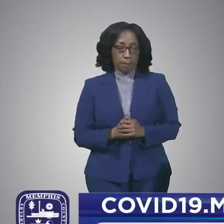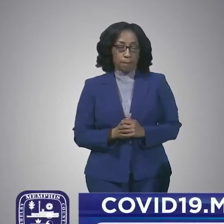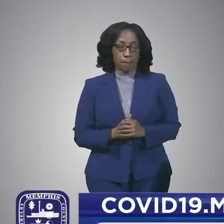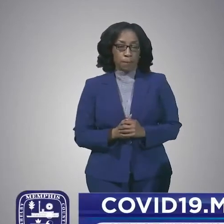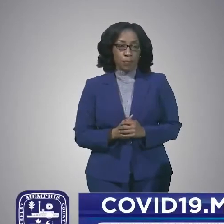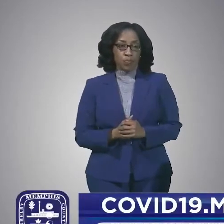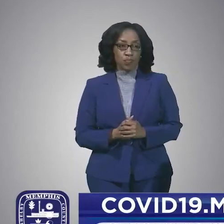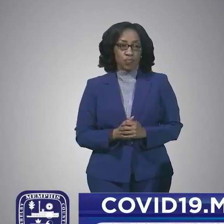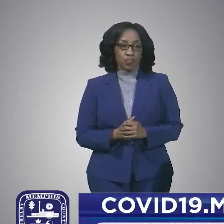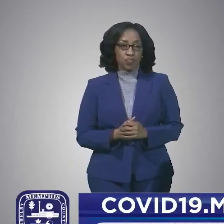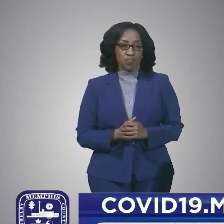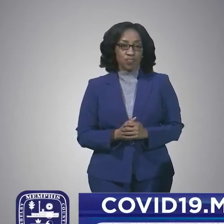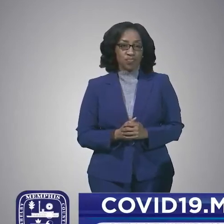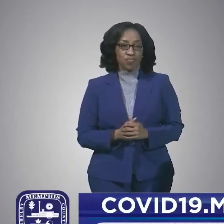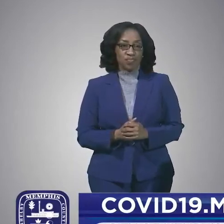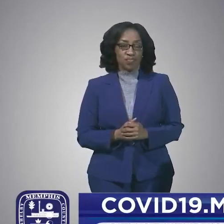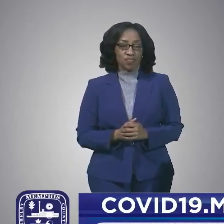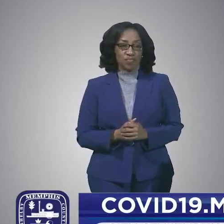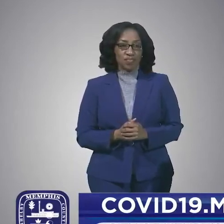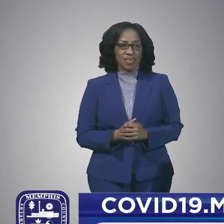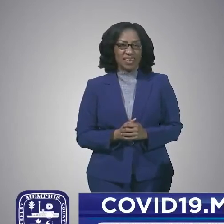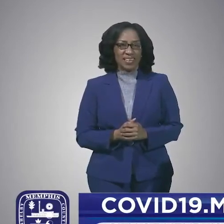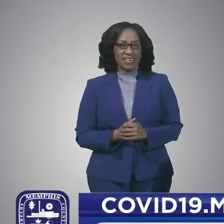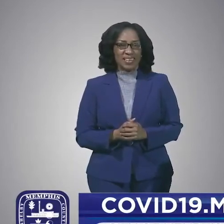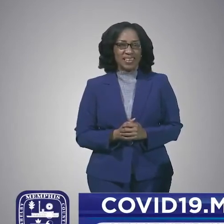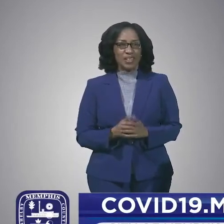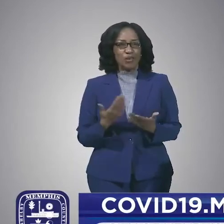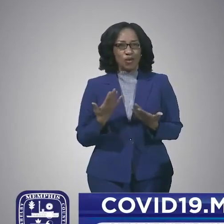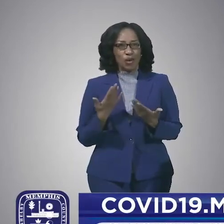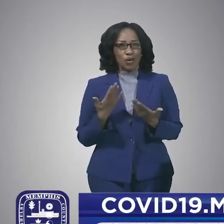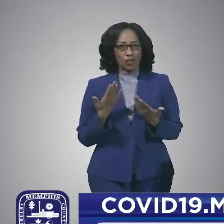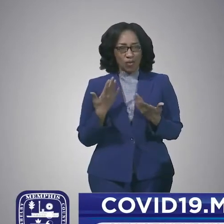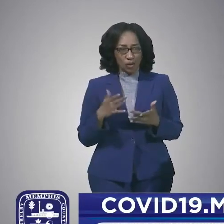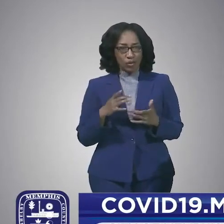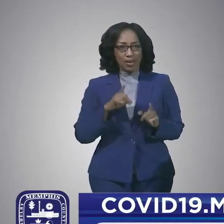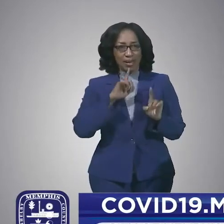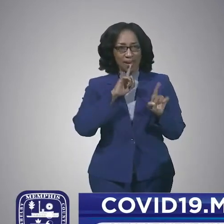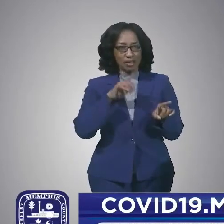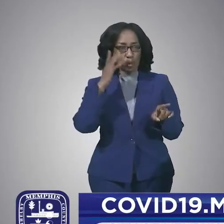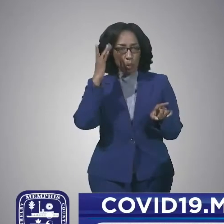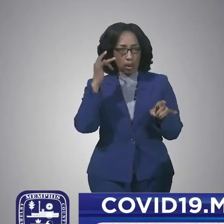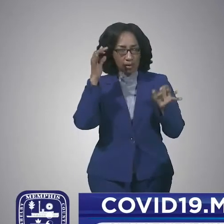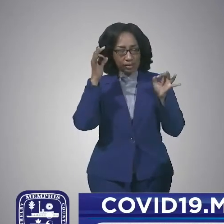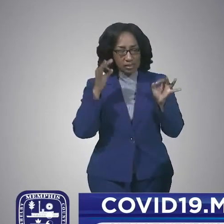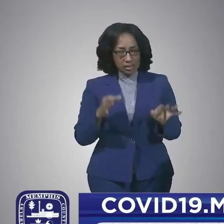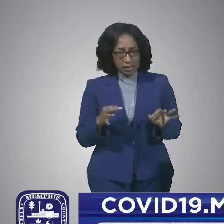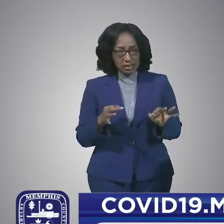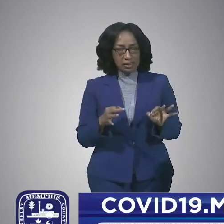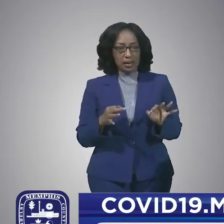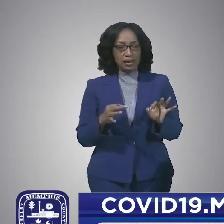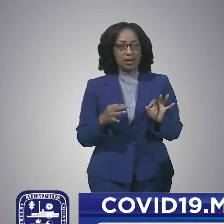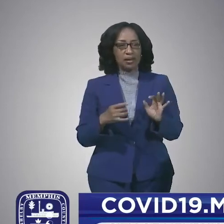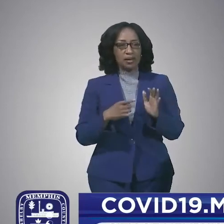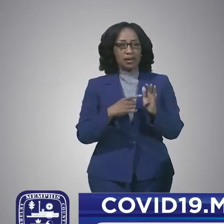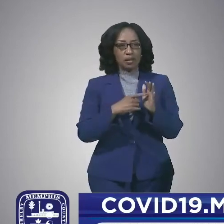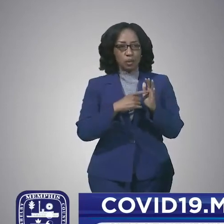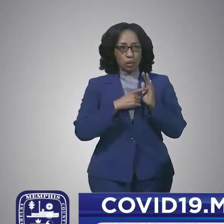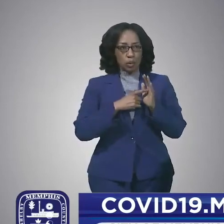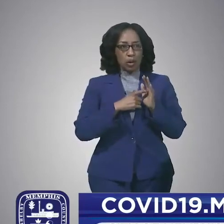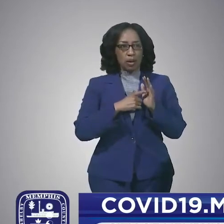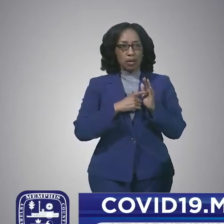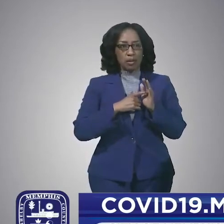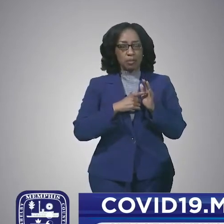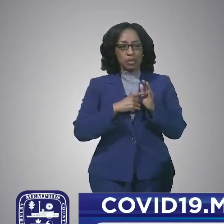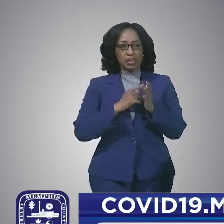I guess if you could just, you've already answered why you guys decided to drop the mask mandate, but just based on what you just said, I think it might